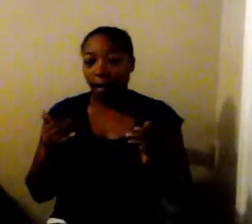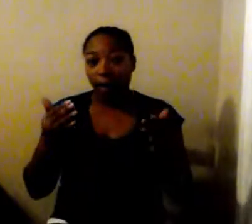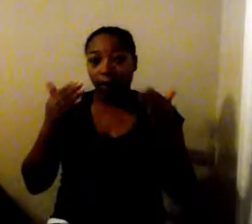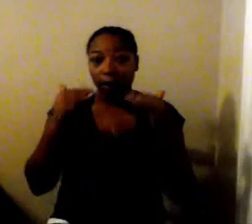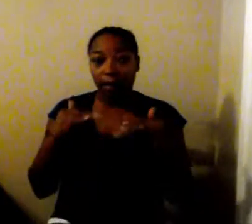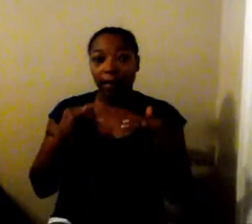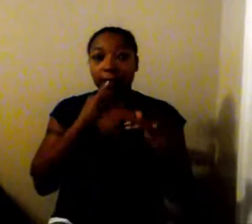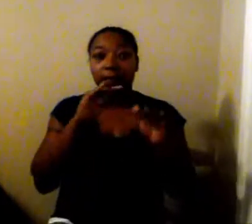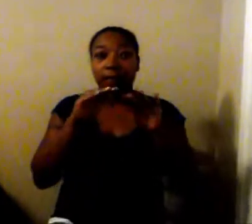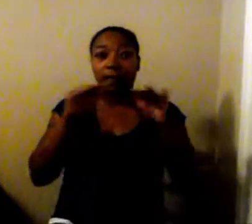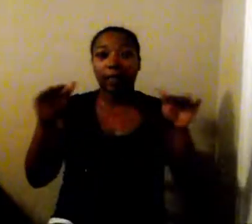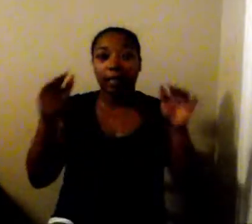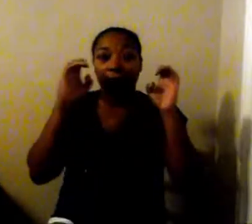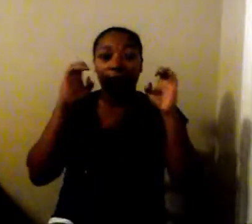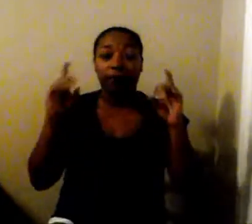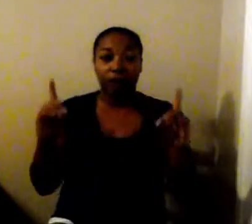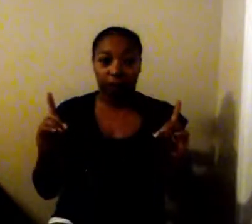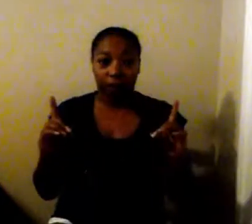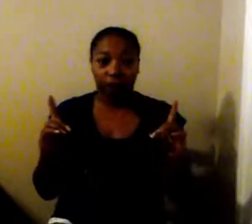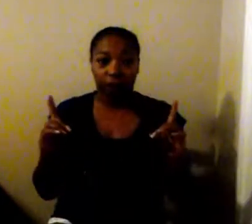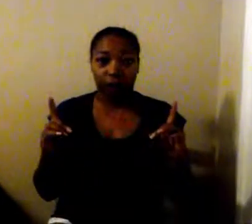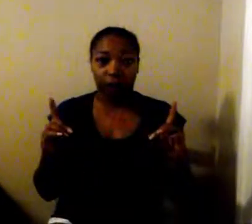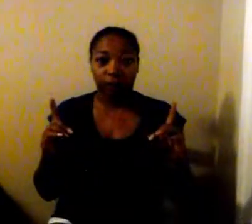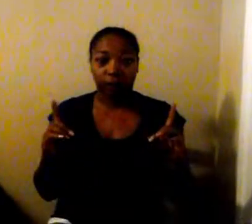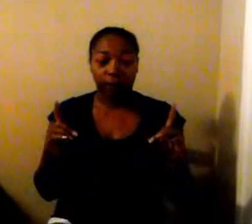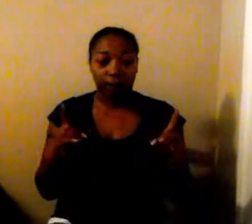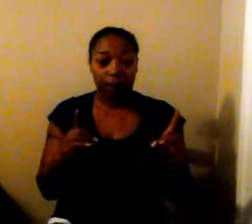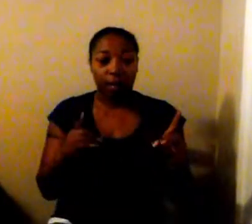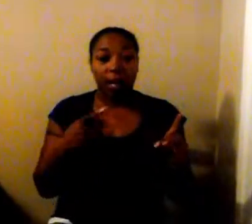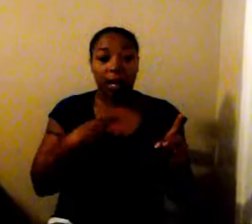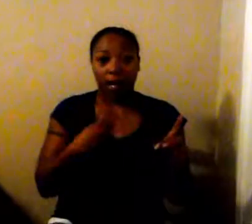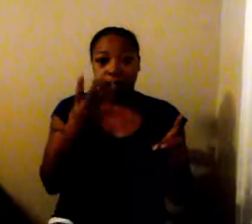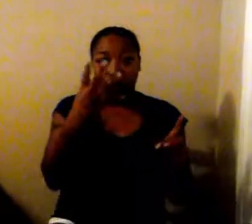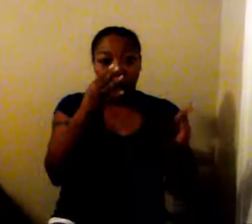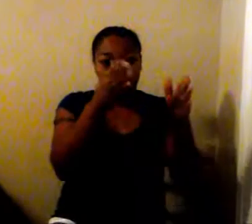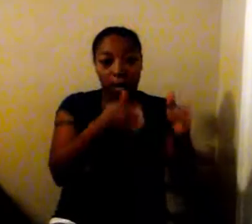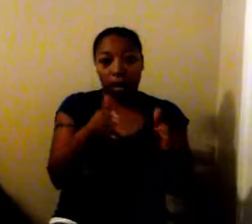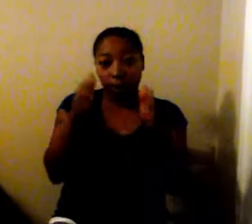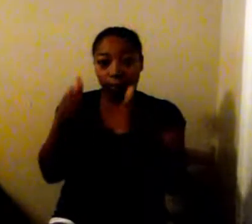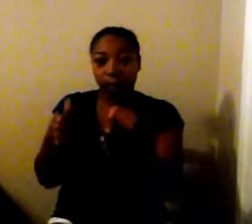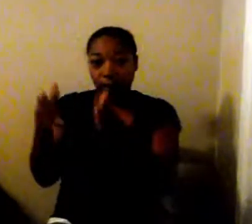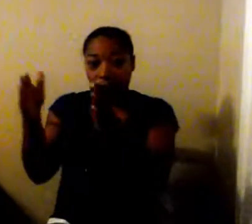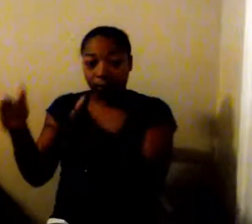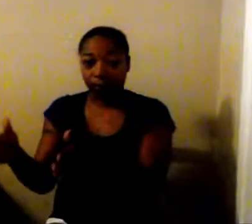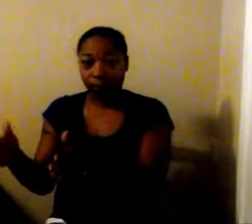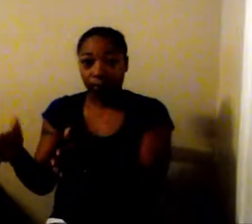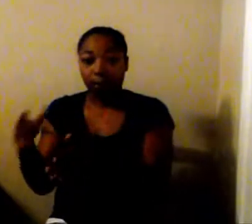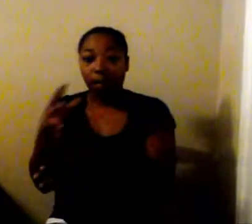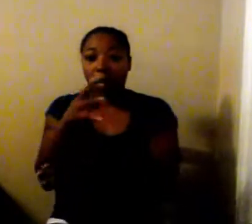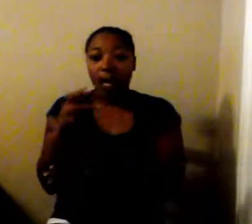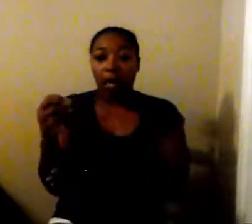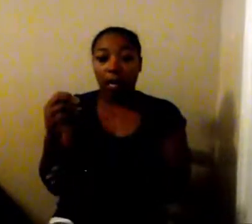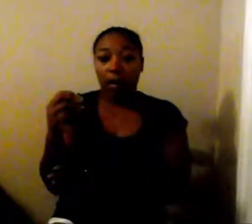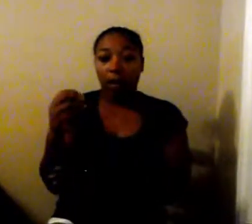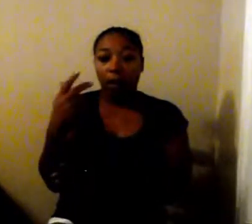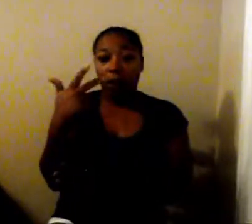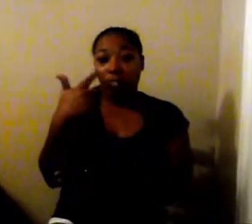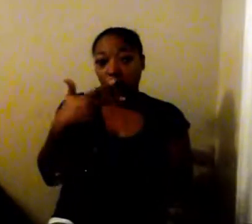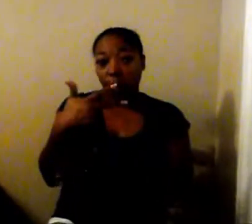Now, next is level of education. Has 4 columns and